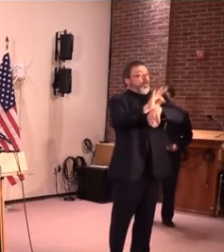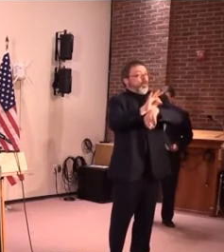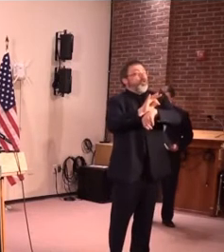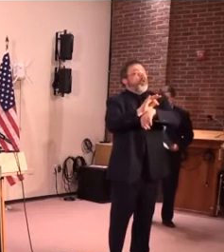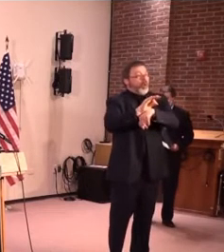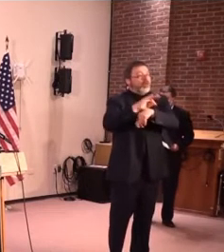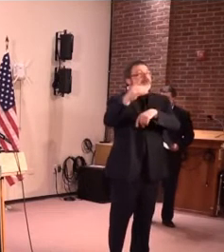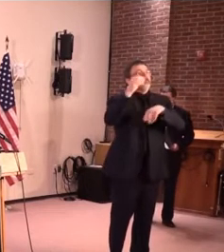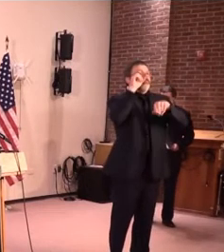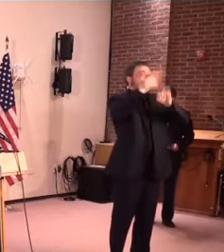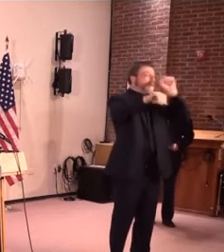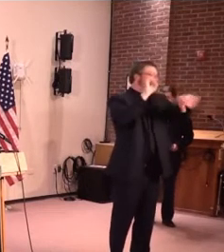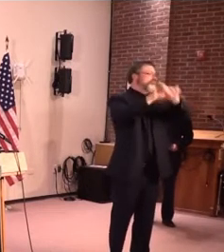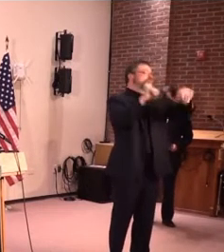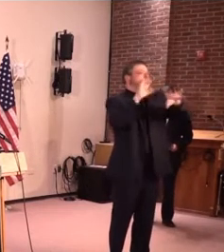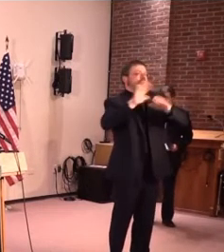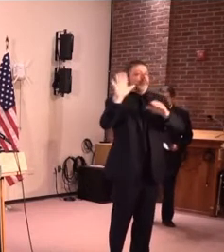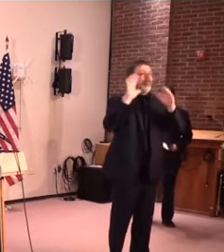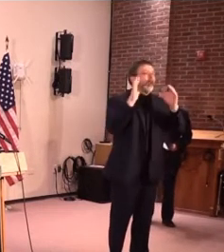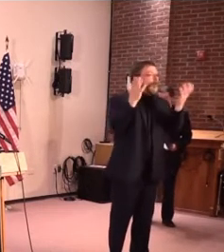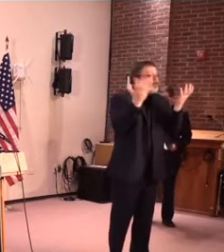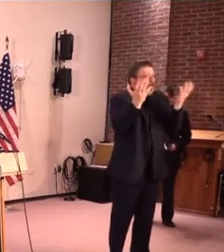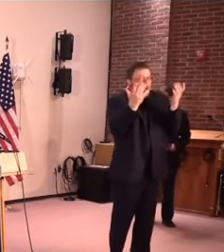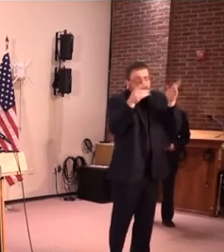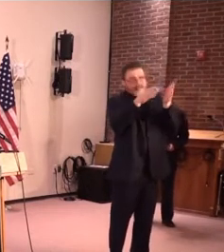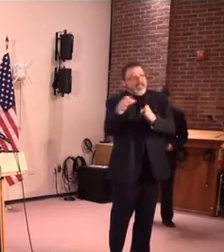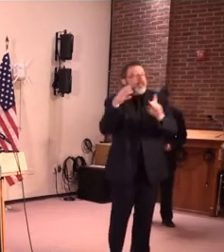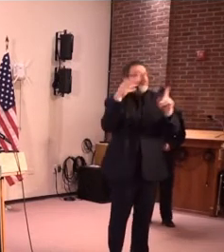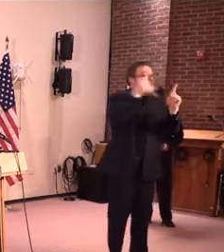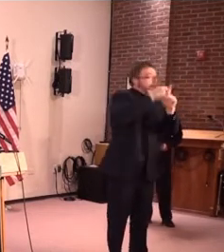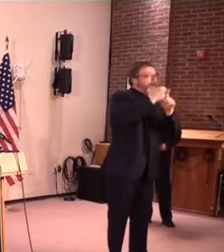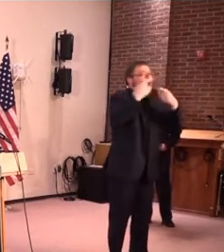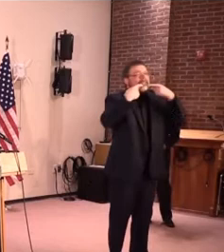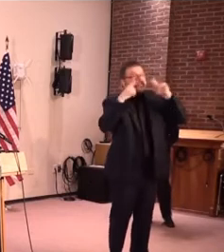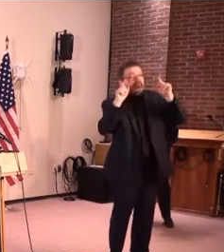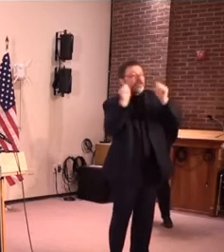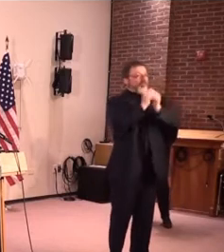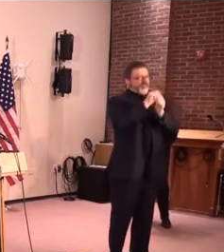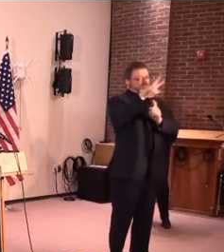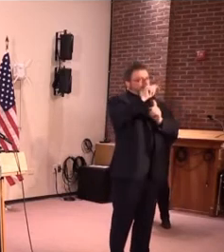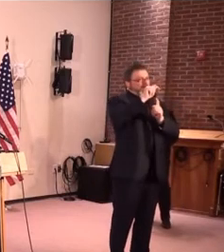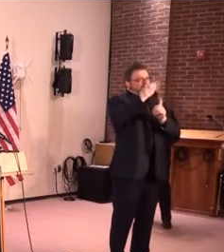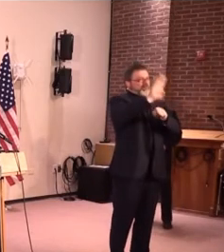into the Vermont economic landscape. Secretary Tebbets.